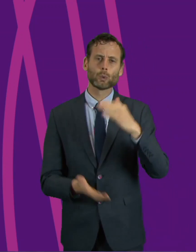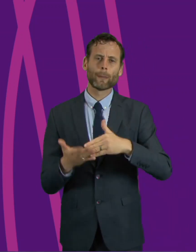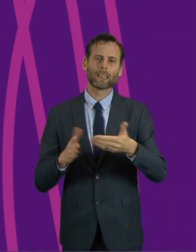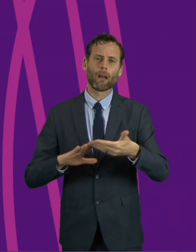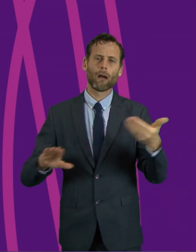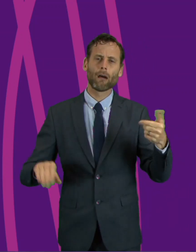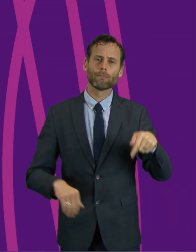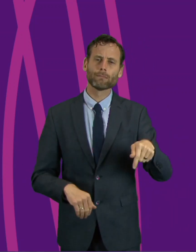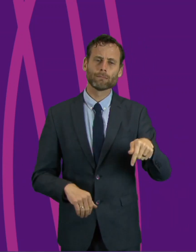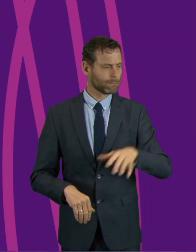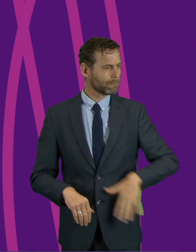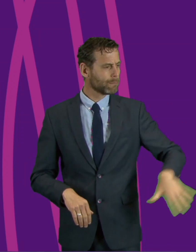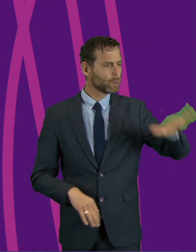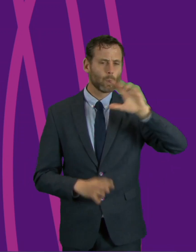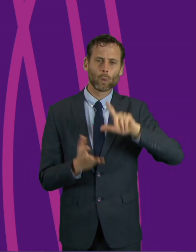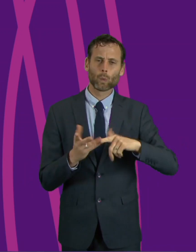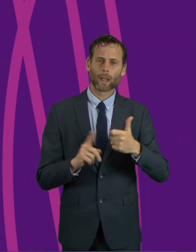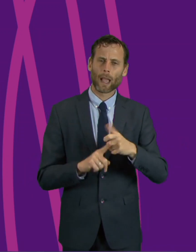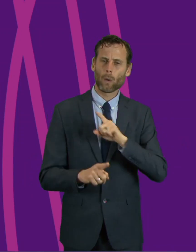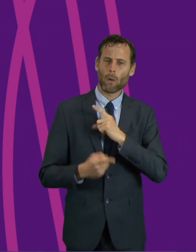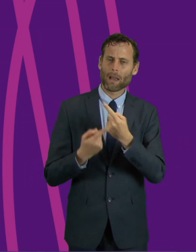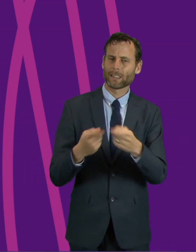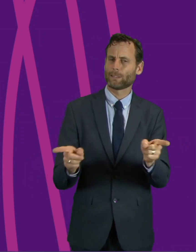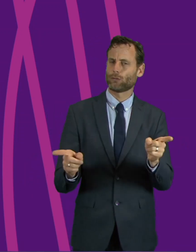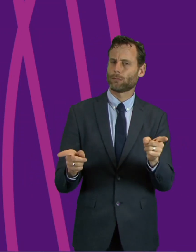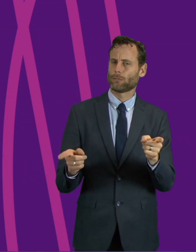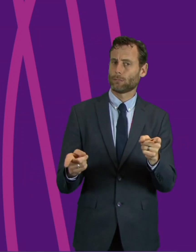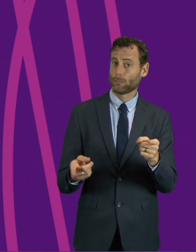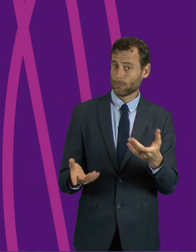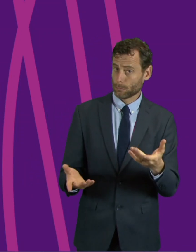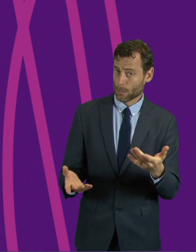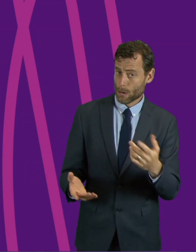UK, we've gone for 2 metres? Should our